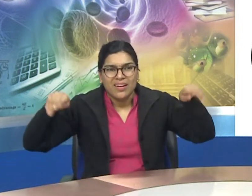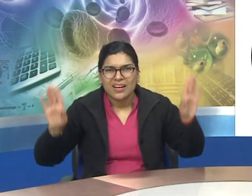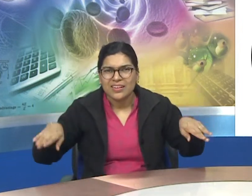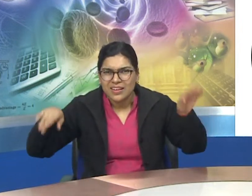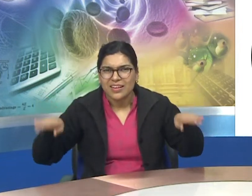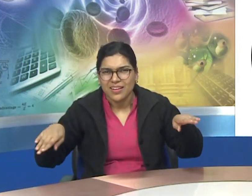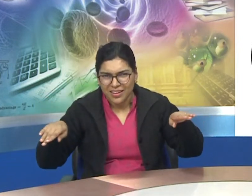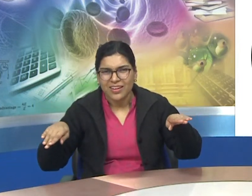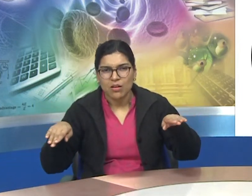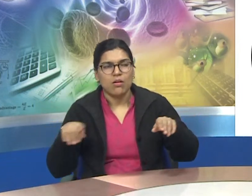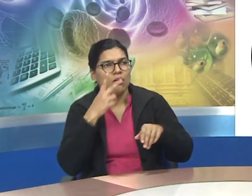Aesthetic impact